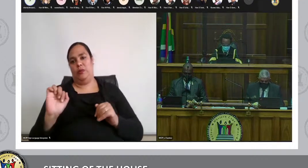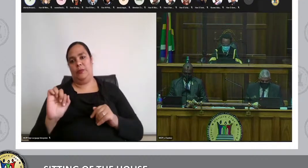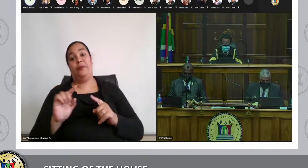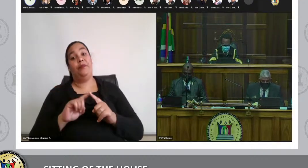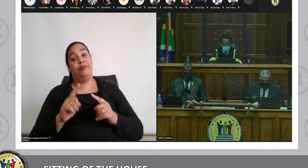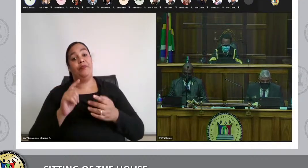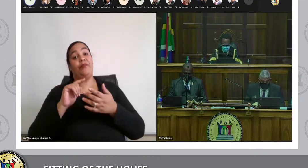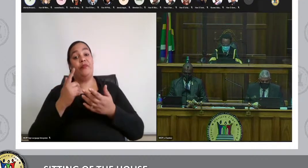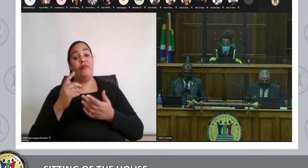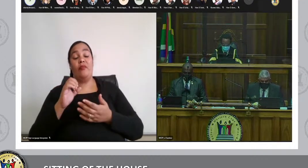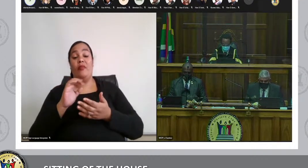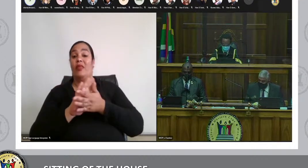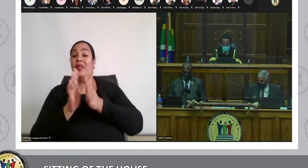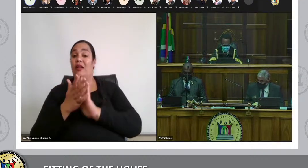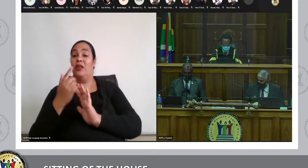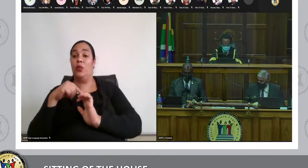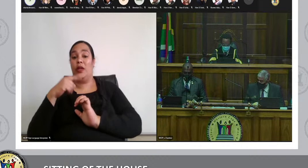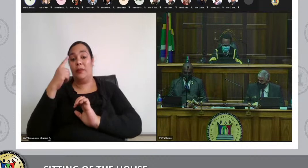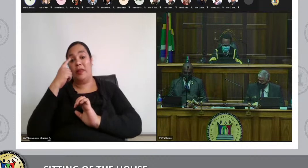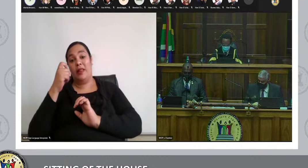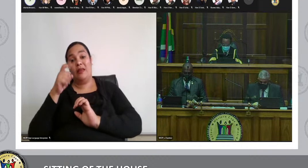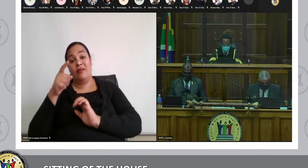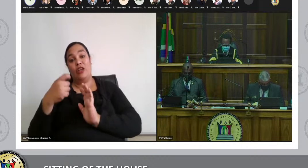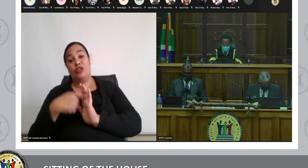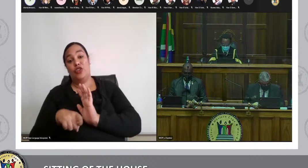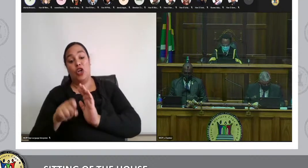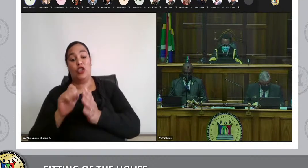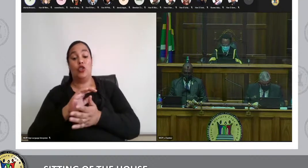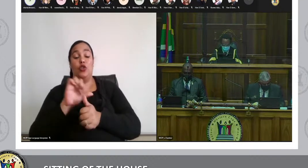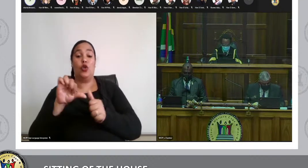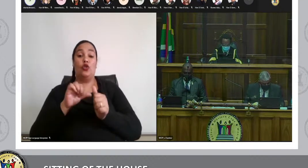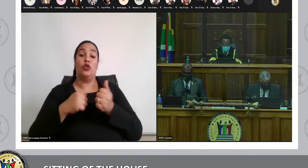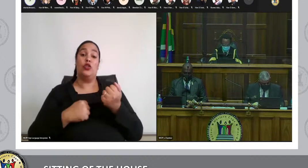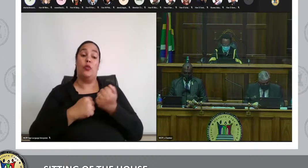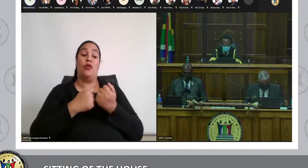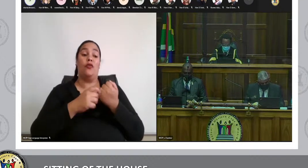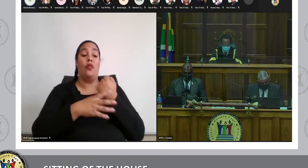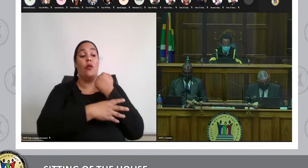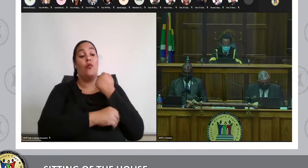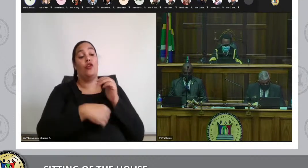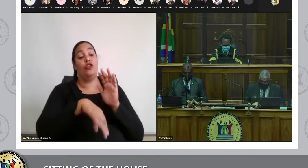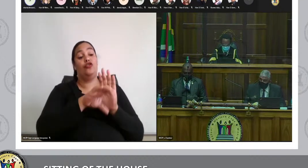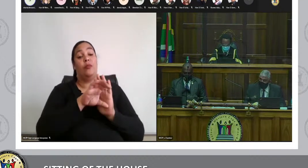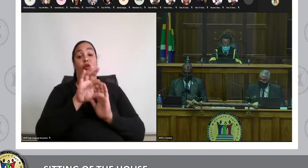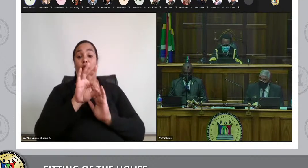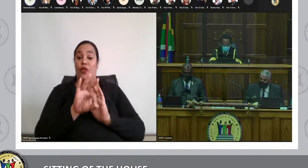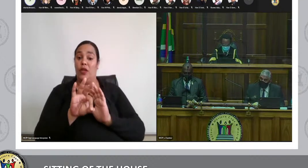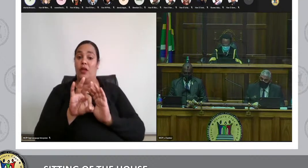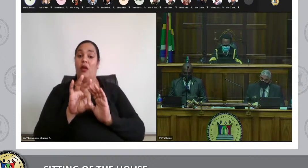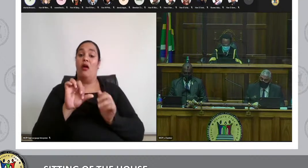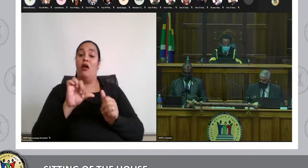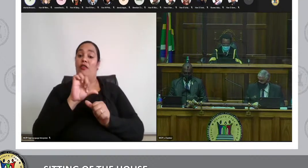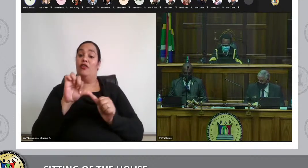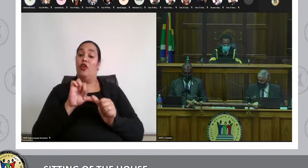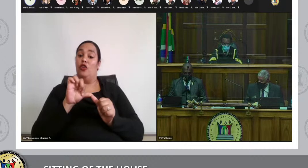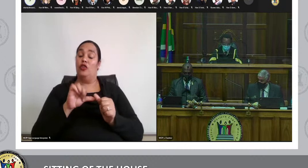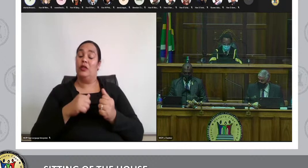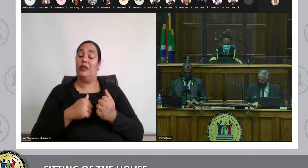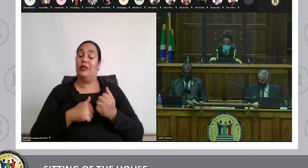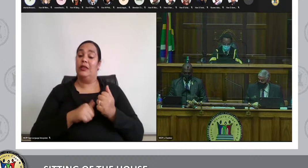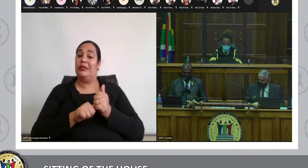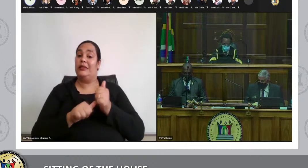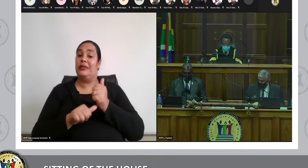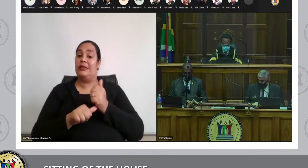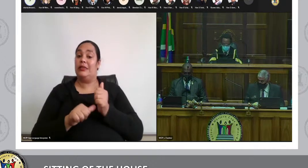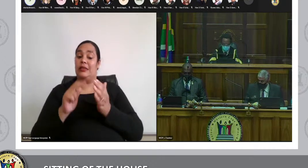Although SASSA remains the lead agency charged with social support to the poor in terms of Chapter 3 of the Social Assistance Act,